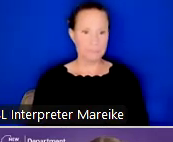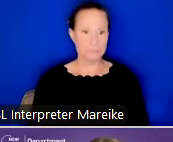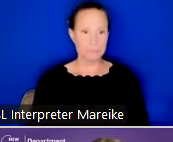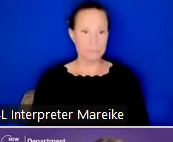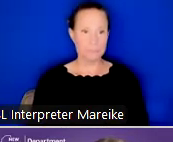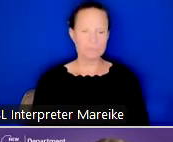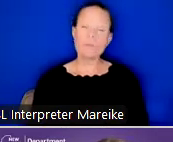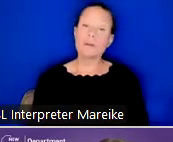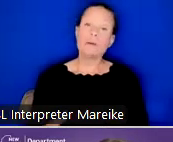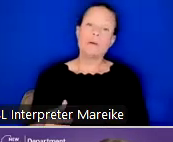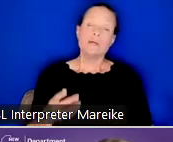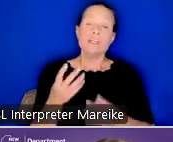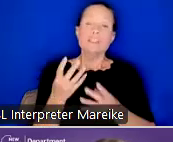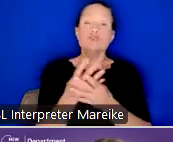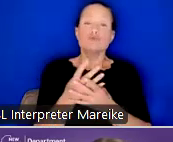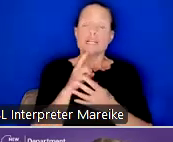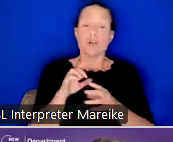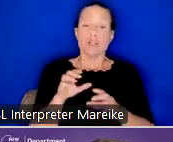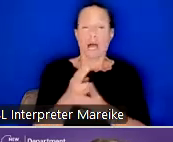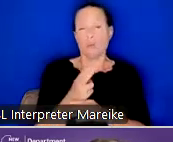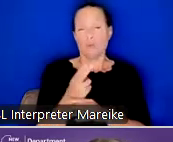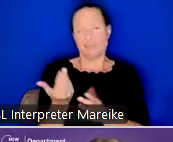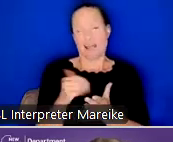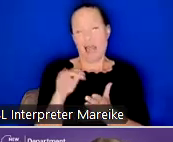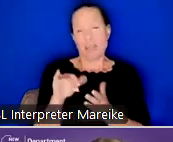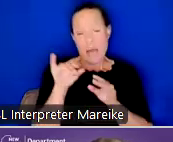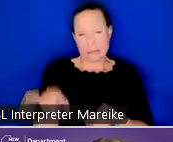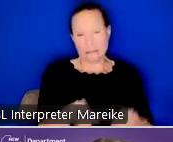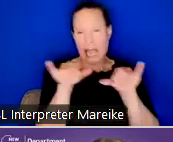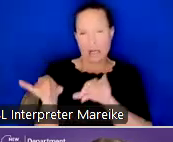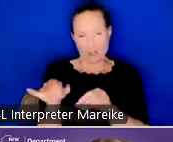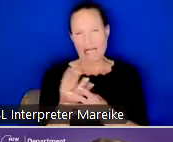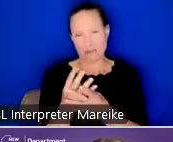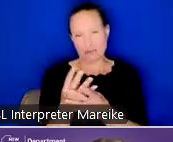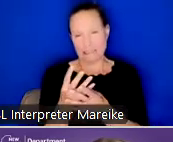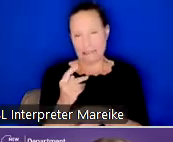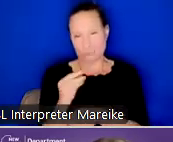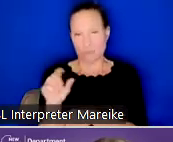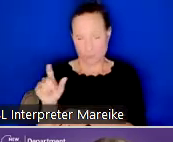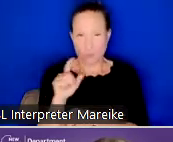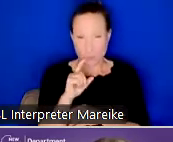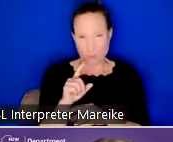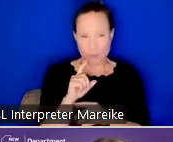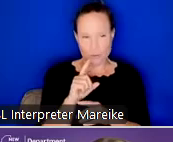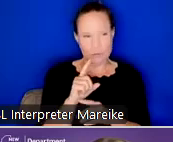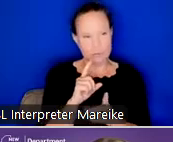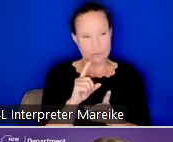So screenings are conducted using, again, that standardized version of the Accountable Healthcare Communities tool.